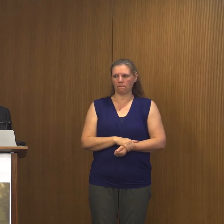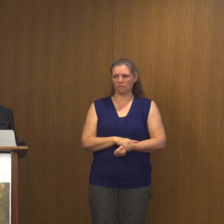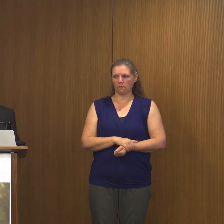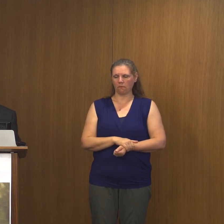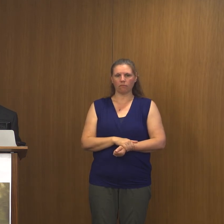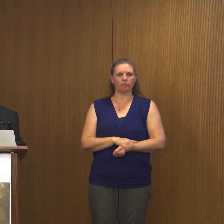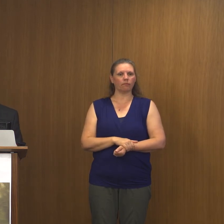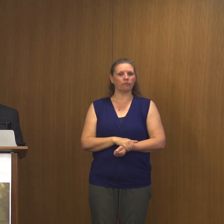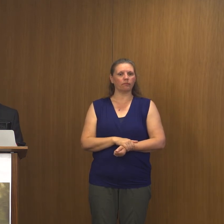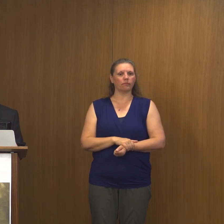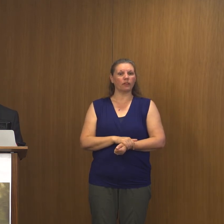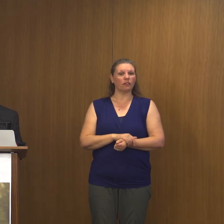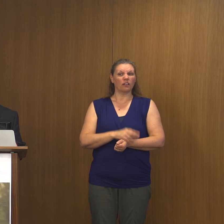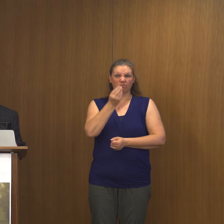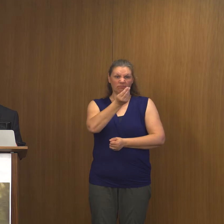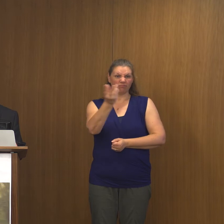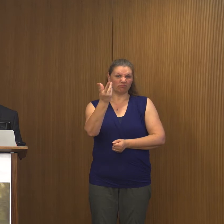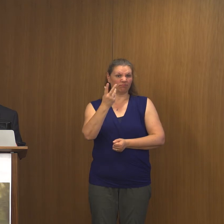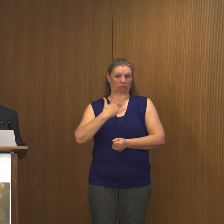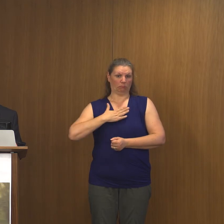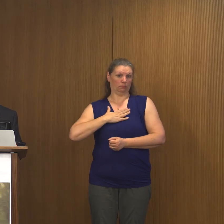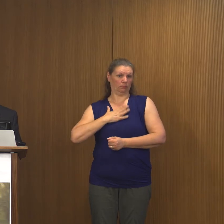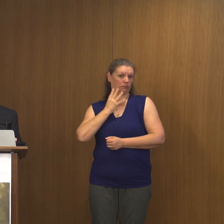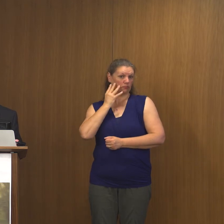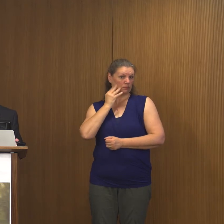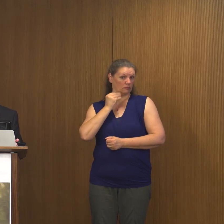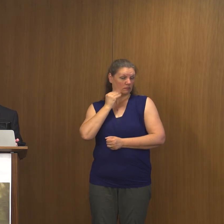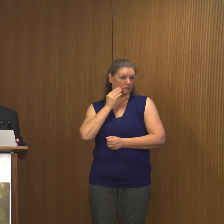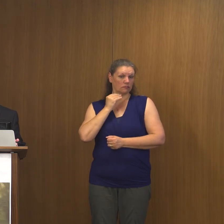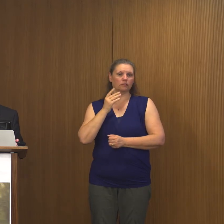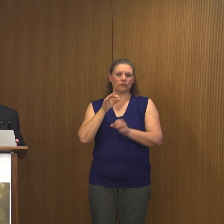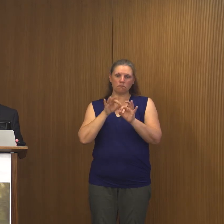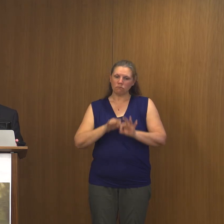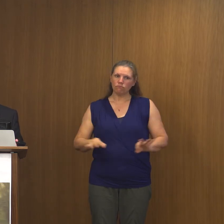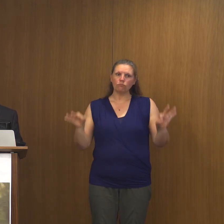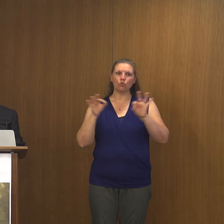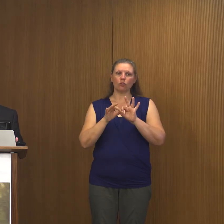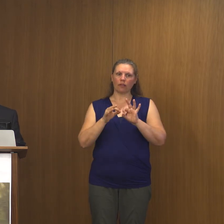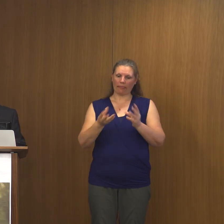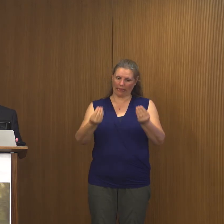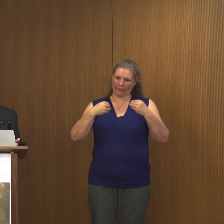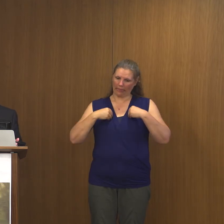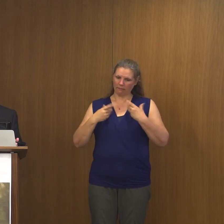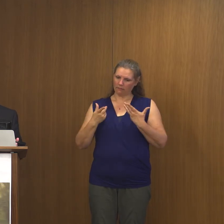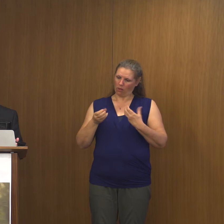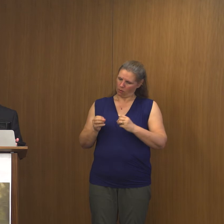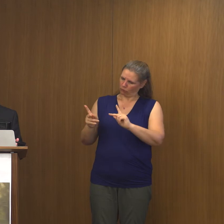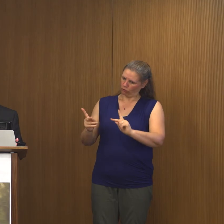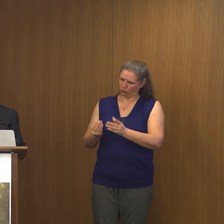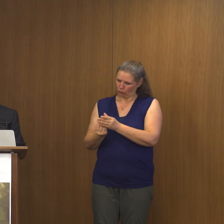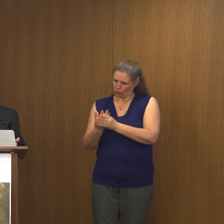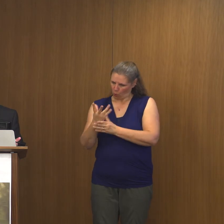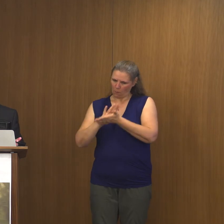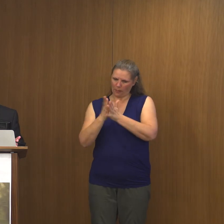An important aspect of living with a disability has been being provided the opportunity to grow and develop an understanding of